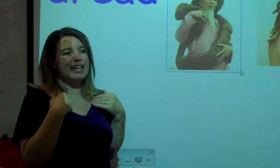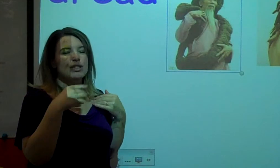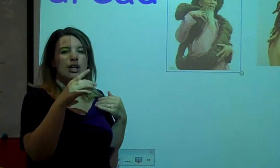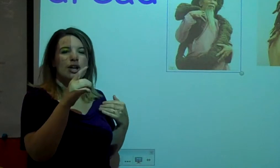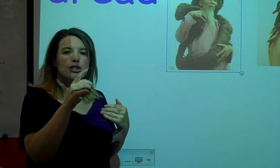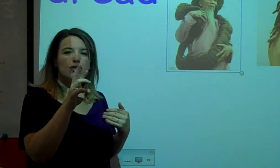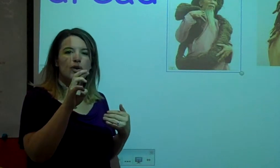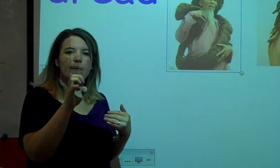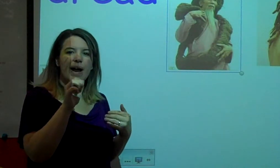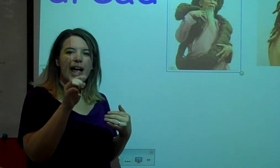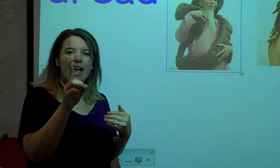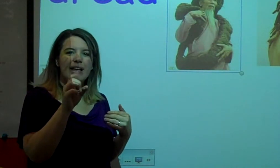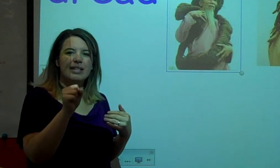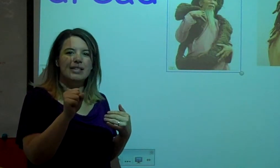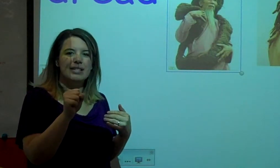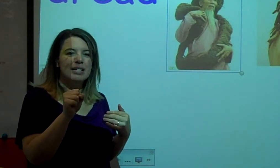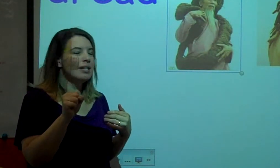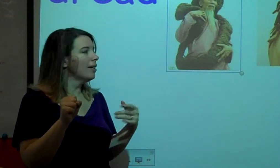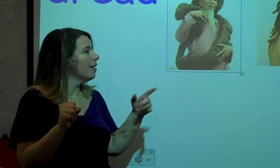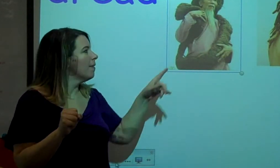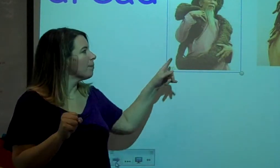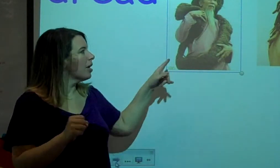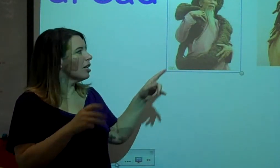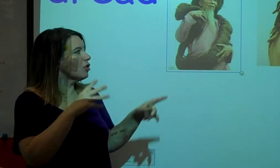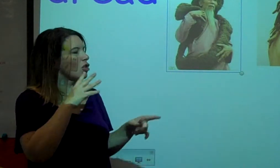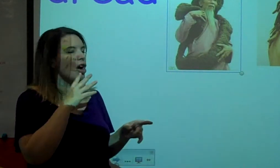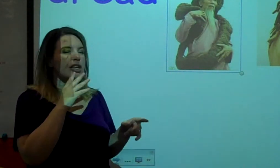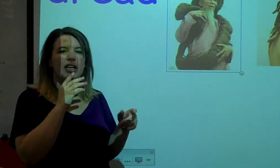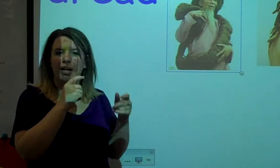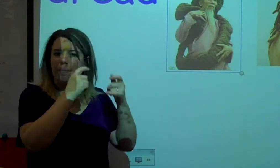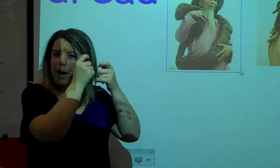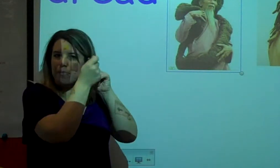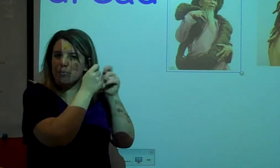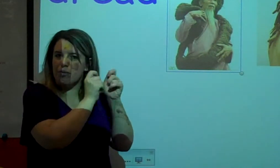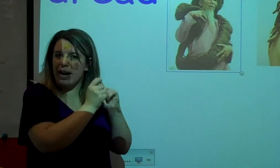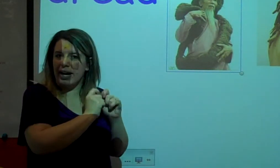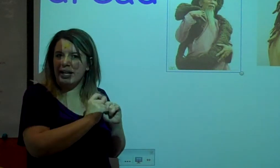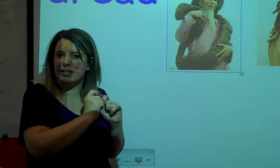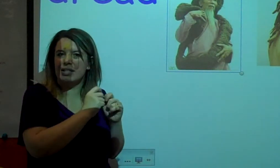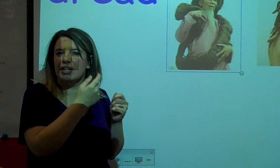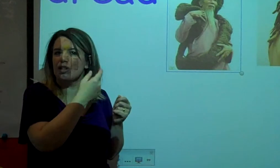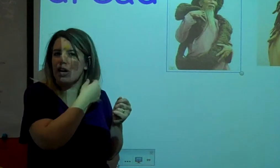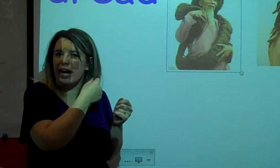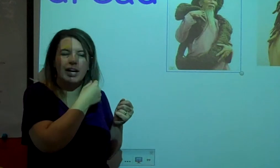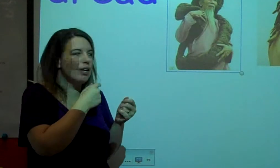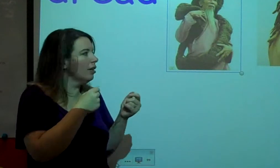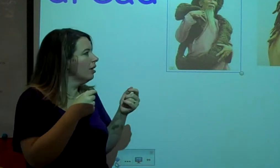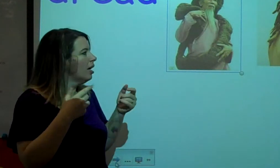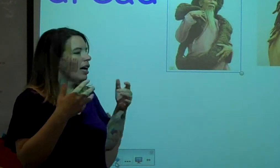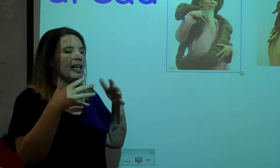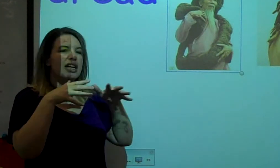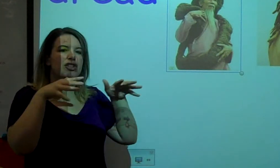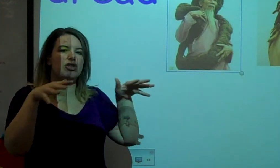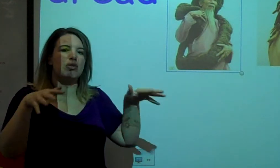has dreads, and it's talking about braids in your hair that just